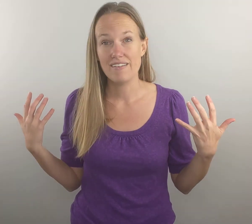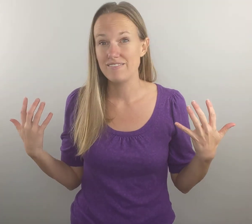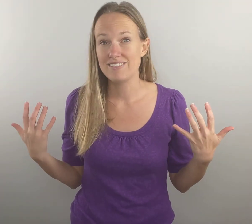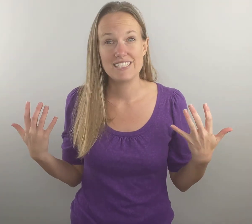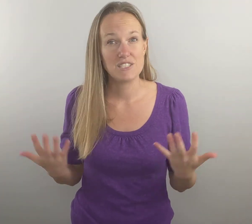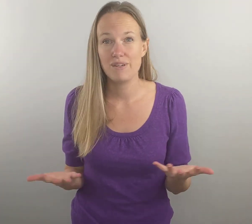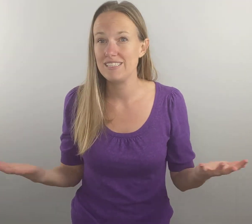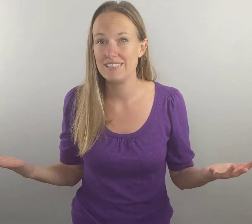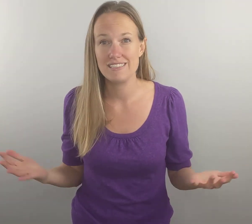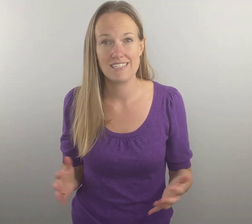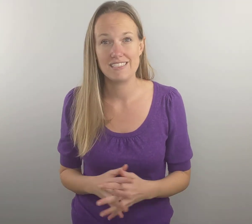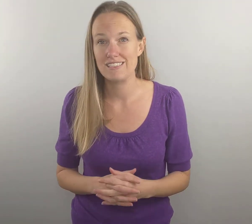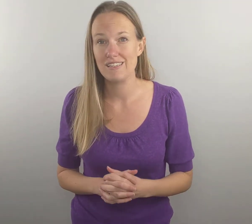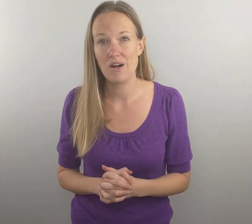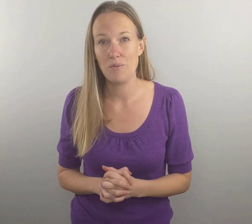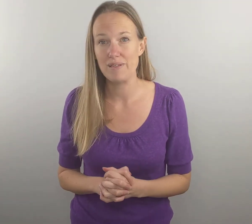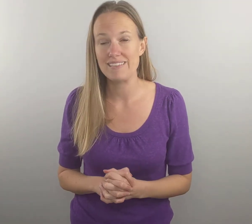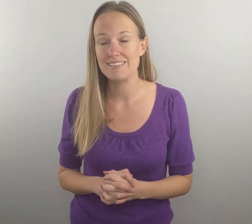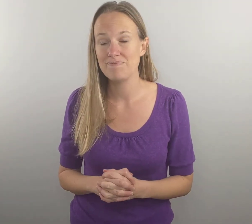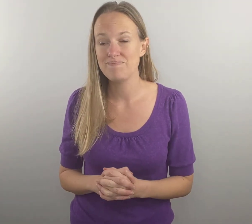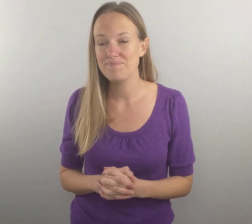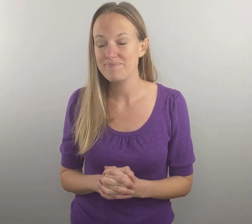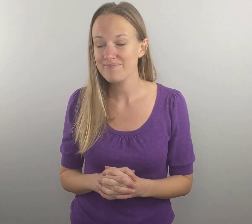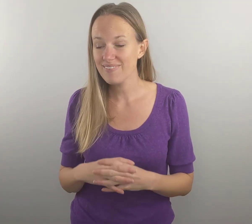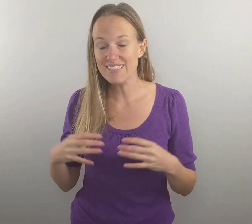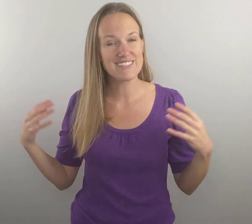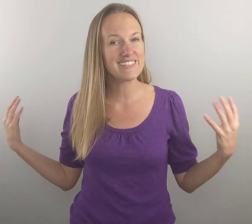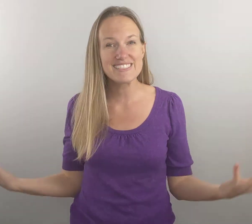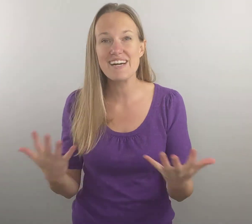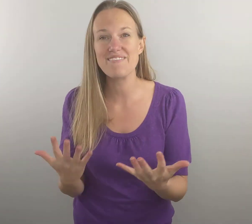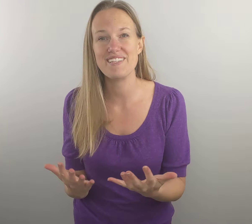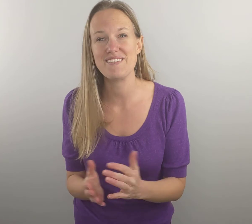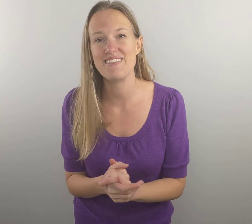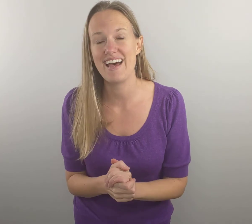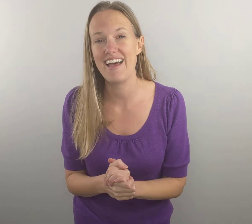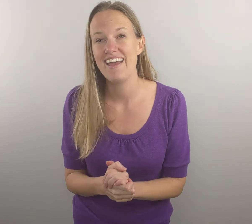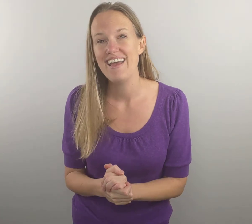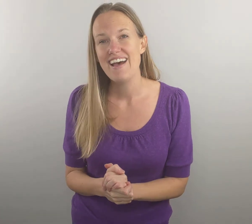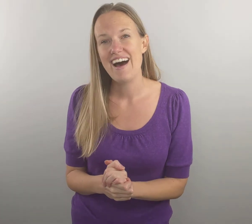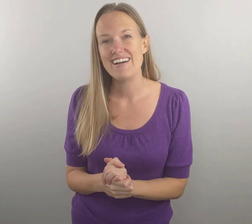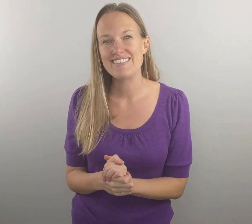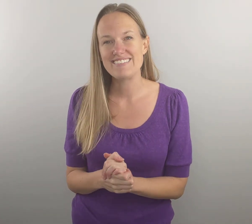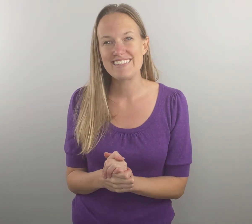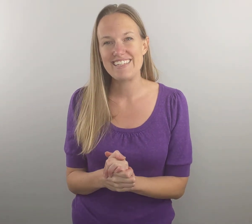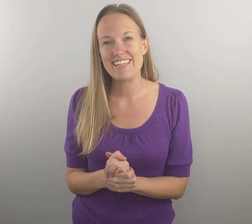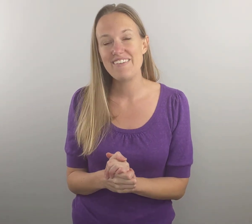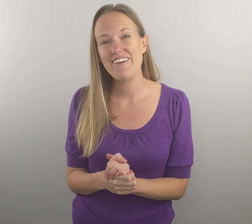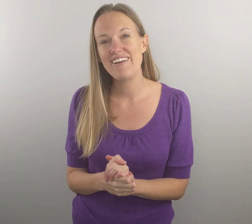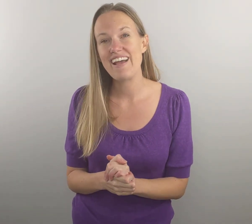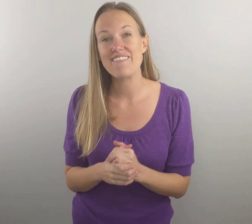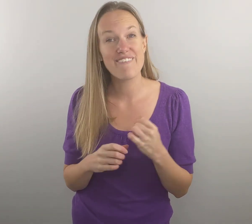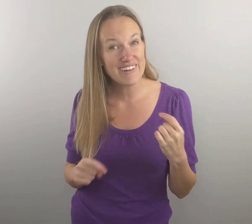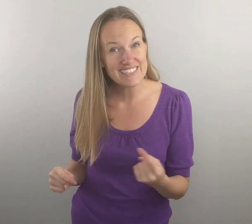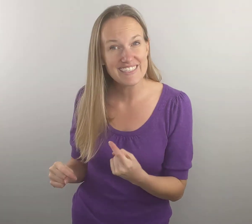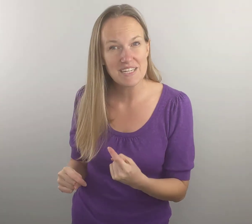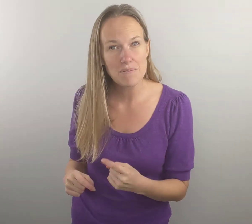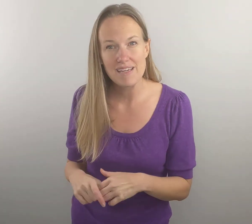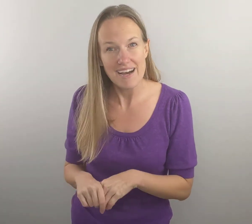of situations that just look hopeless. So this song fits with that. So we're going to keep going. Unfortunately, because